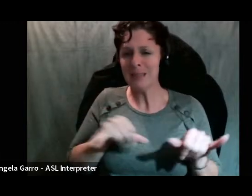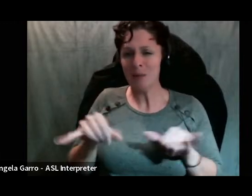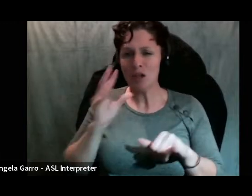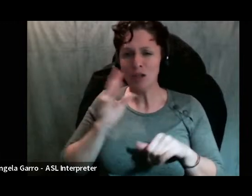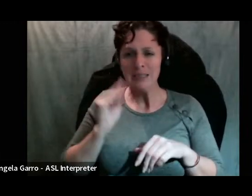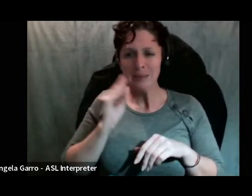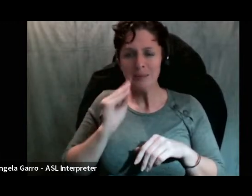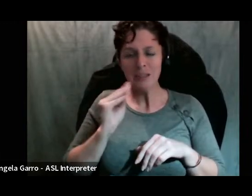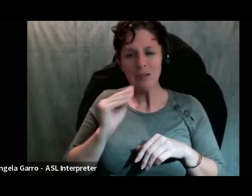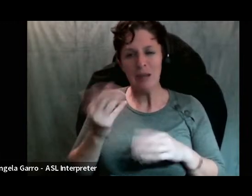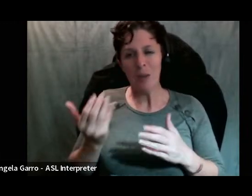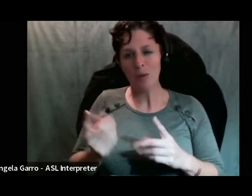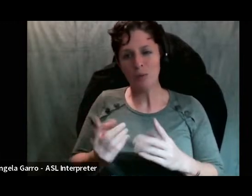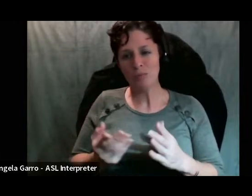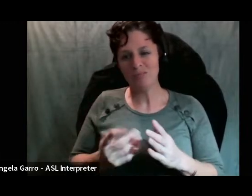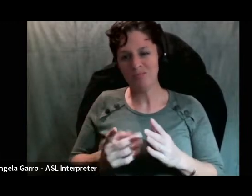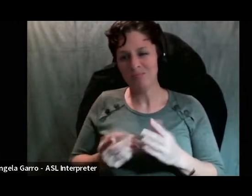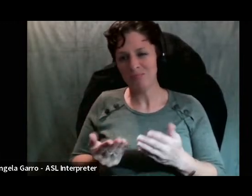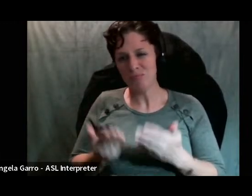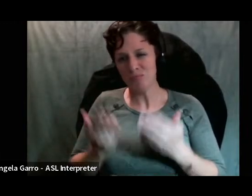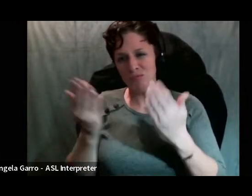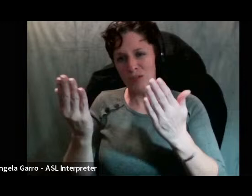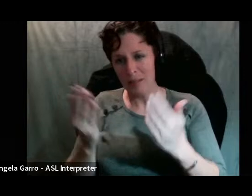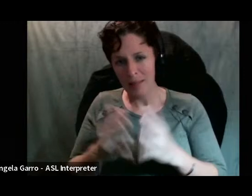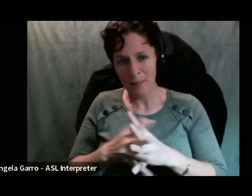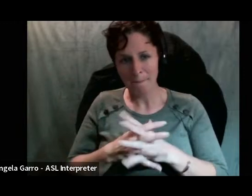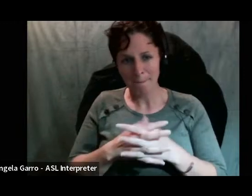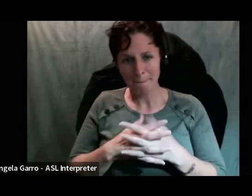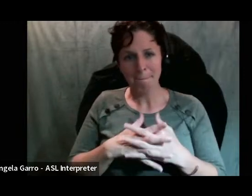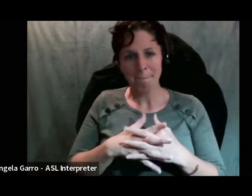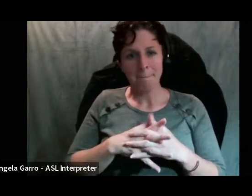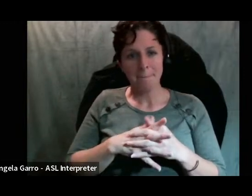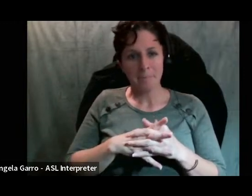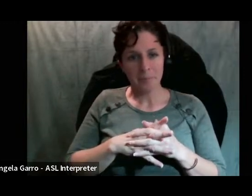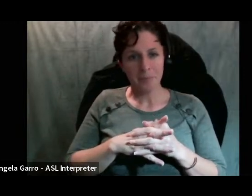to bring that up. Thank you.